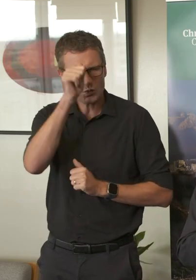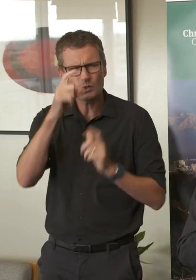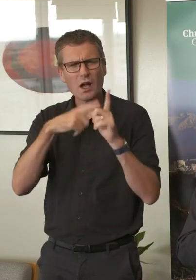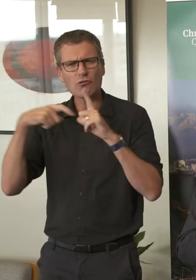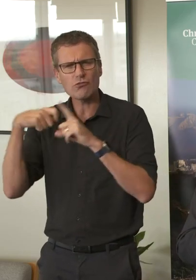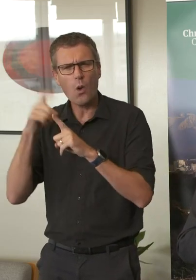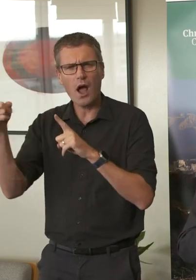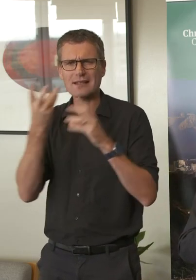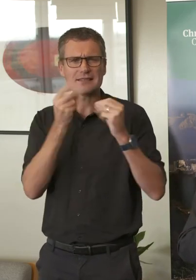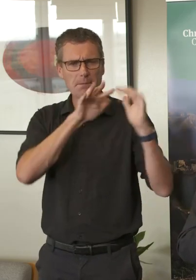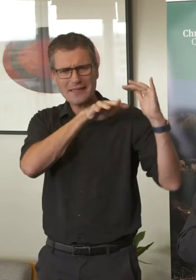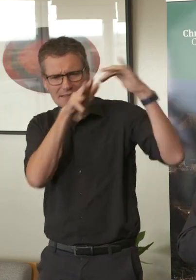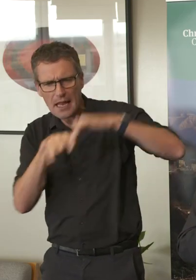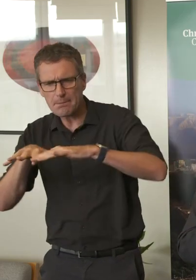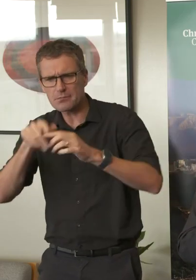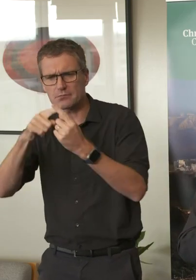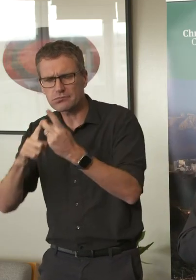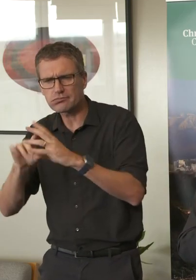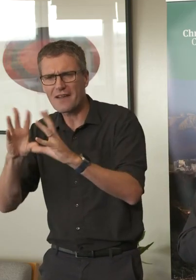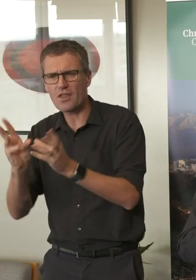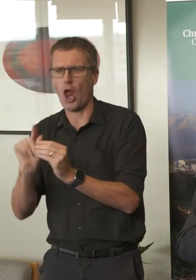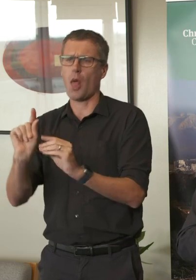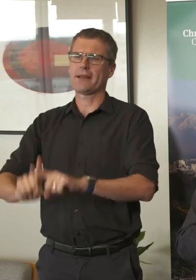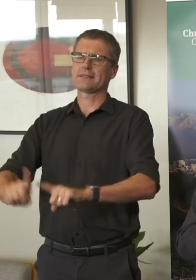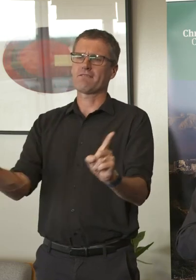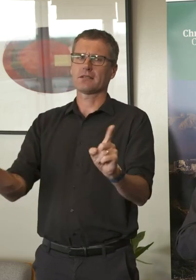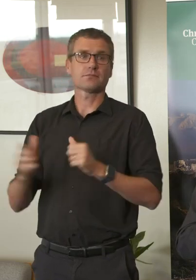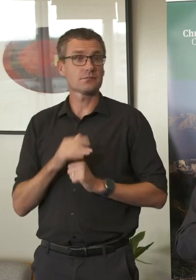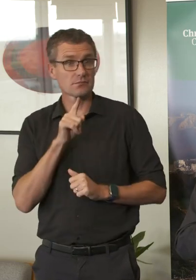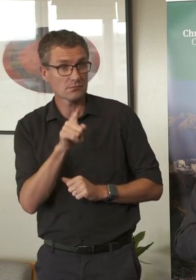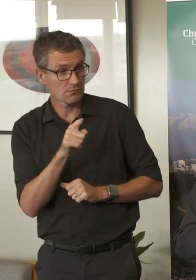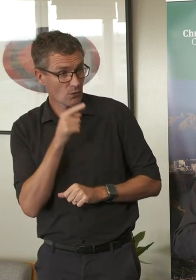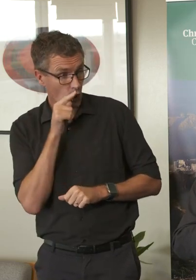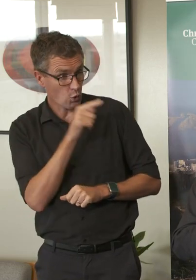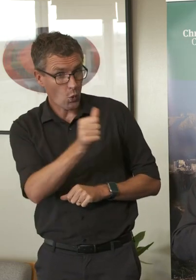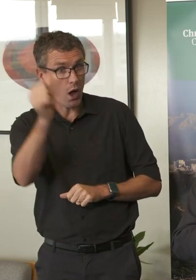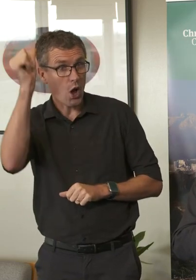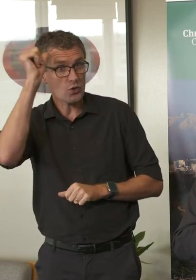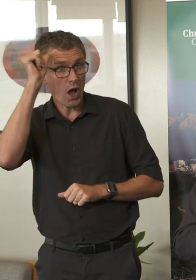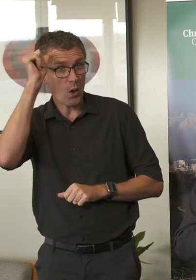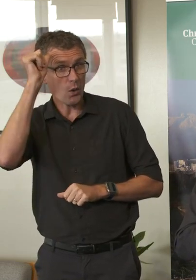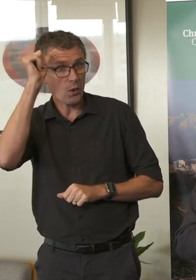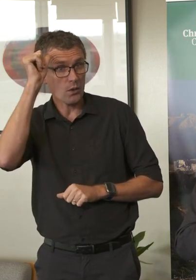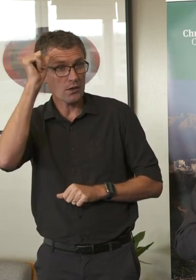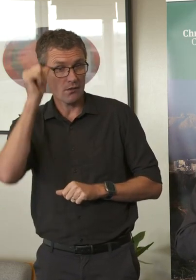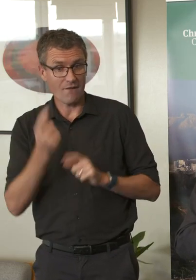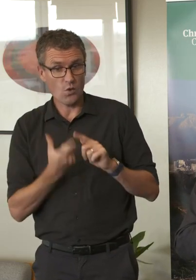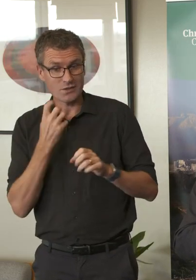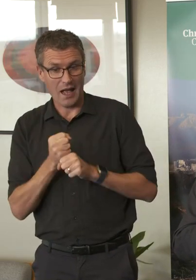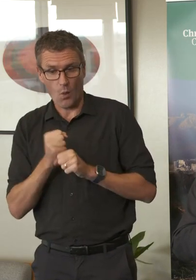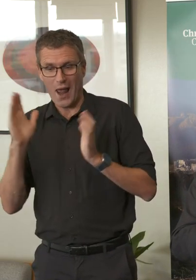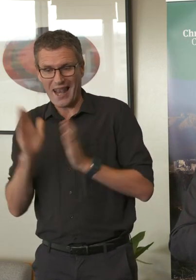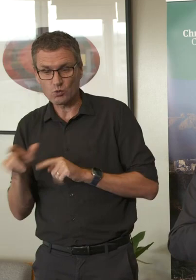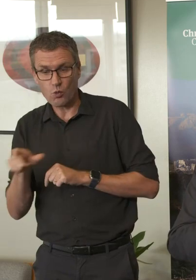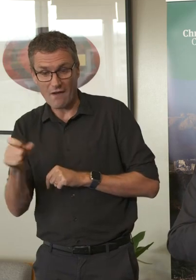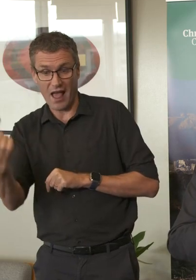slips and stuff like that. That's a wee bit of a different story. So, do you think you were aware of the extent of flooding on the likes of the Little River,